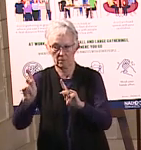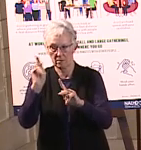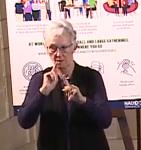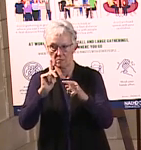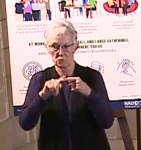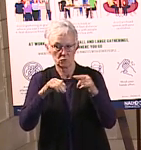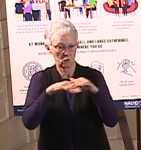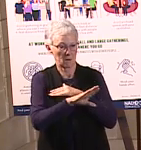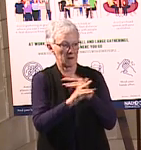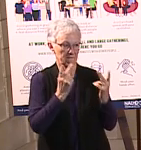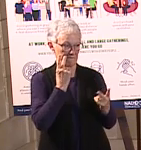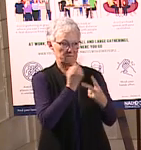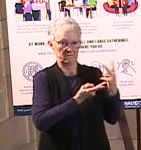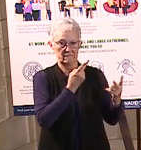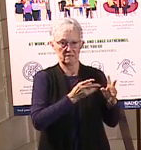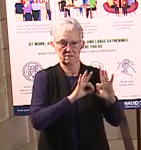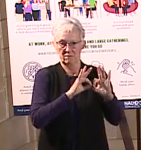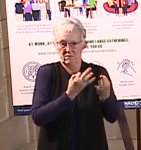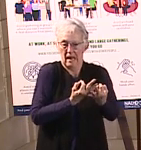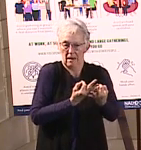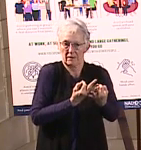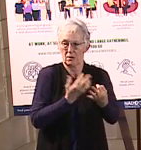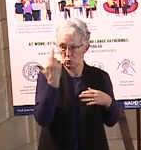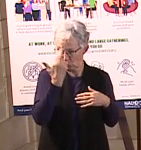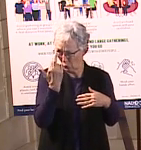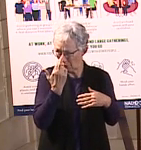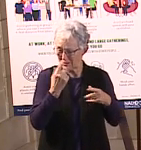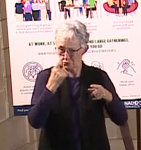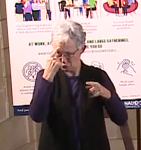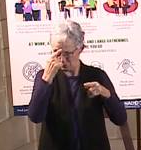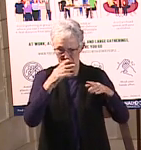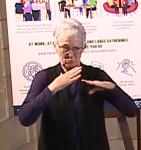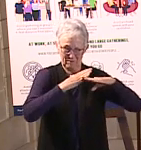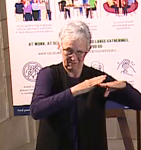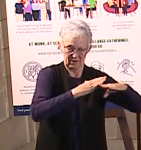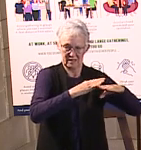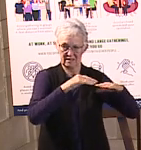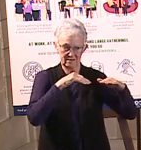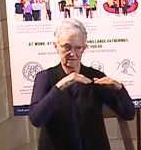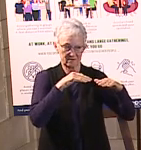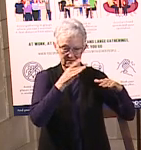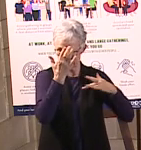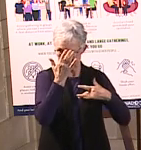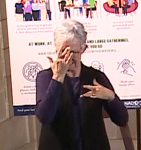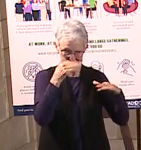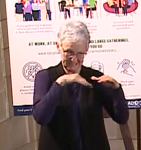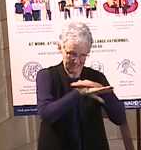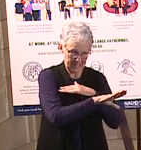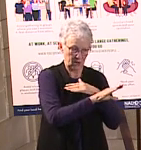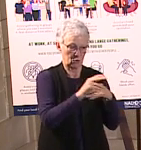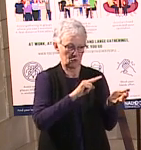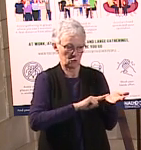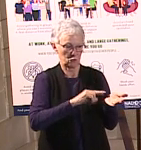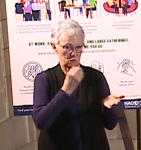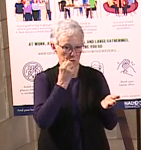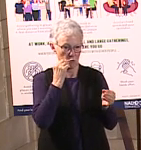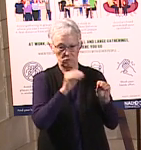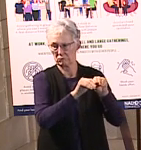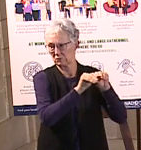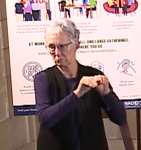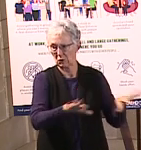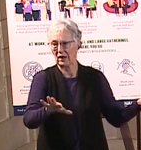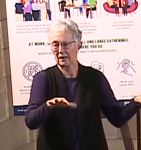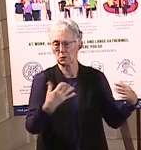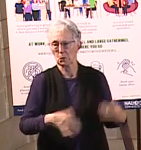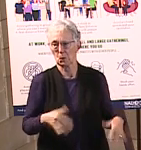we don't have virus outbreaks in long-term care facilities. One of the things we're taking steps today and we're announcing is to